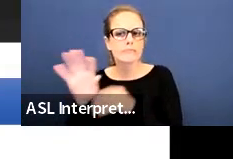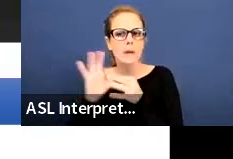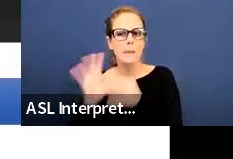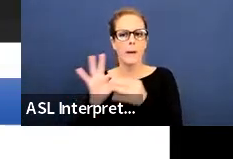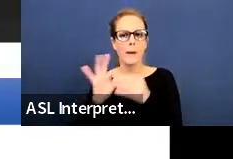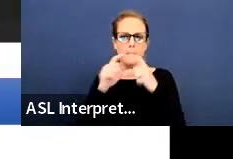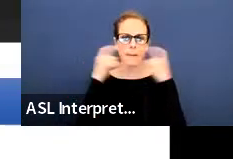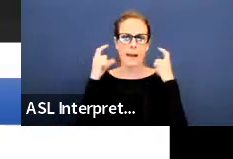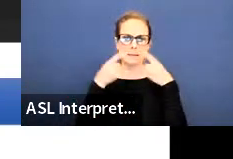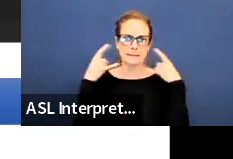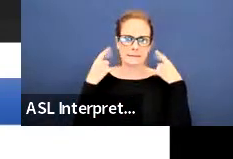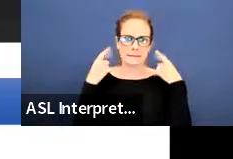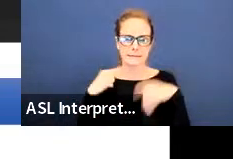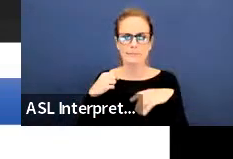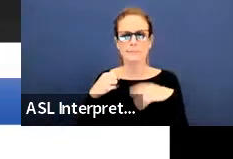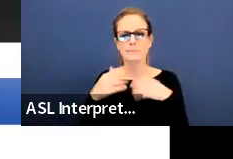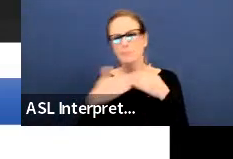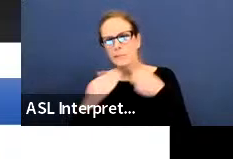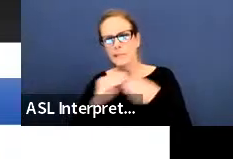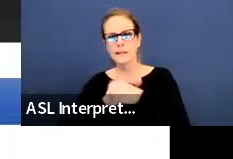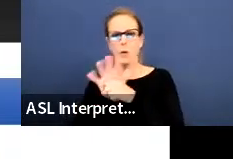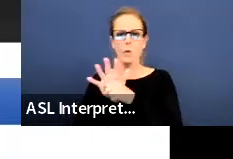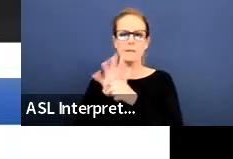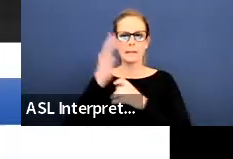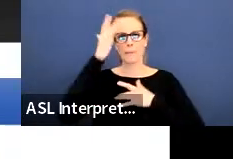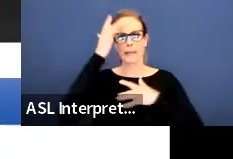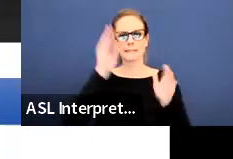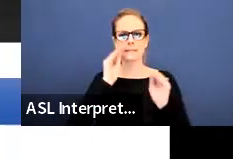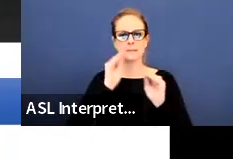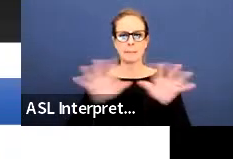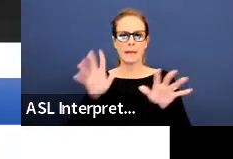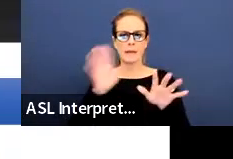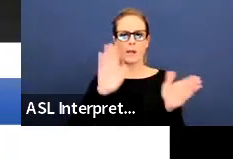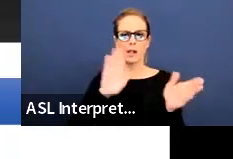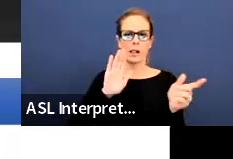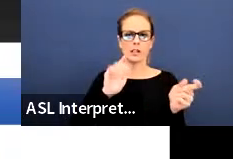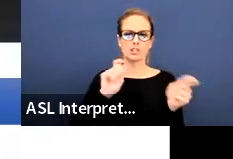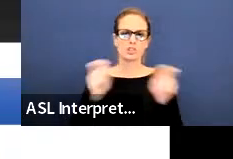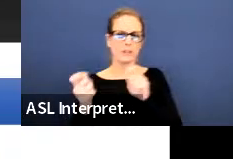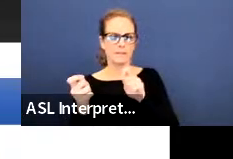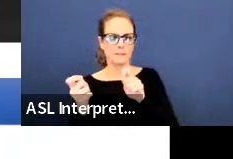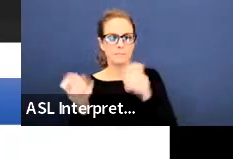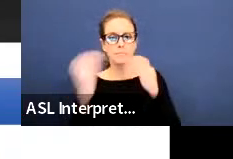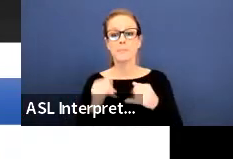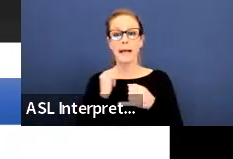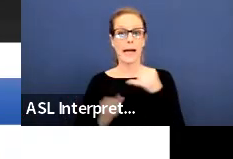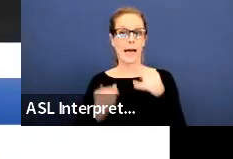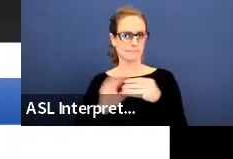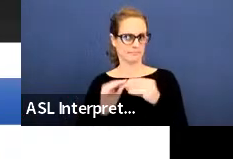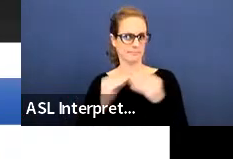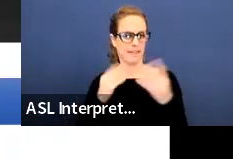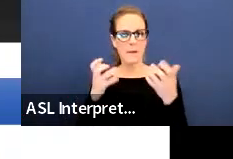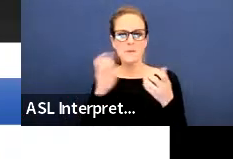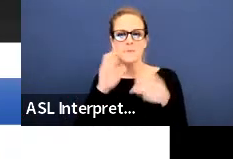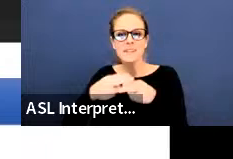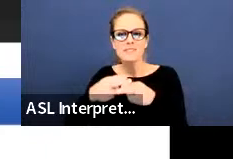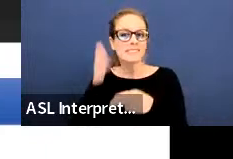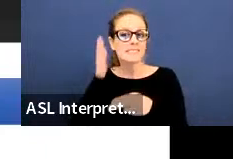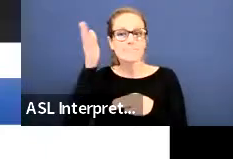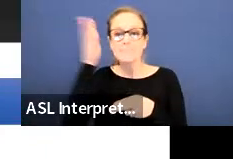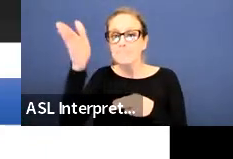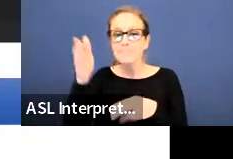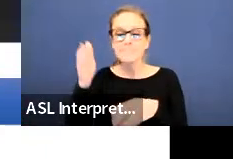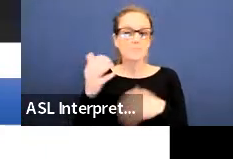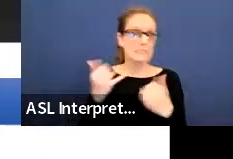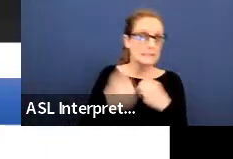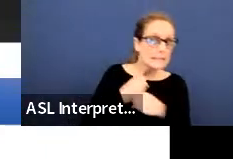as this COVID pandemic shifts. And then lastly, I just want to mention that at some point in the future, maybe this year